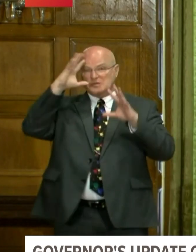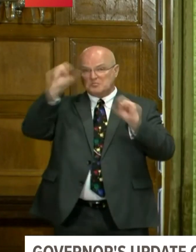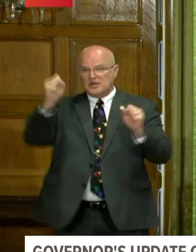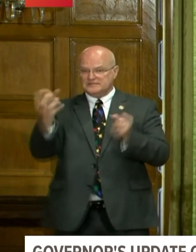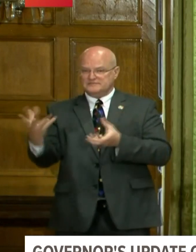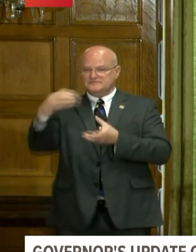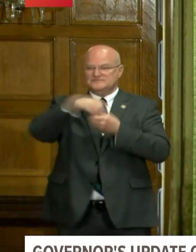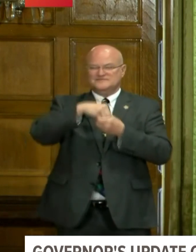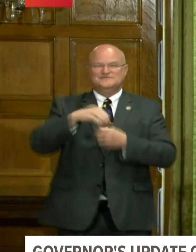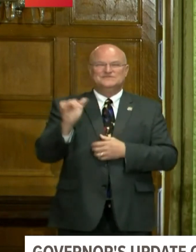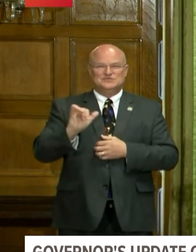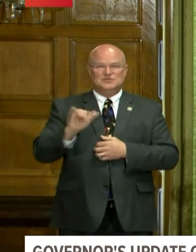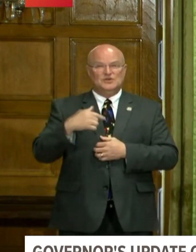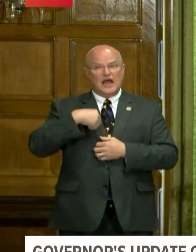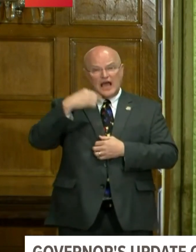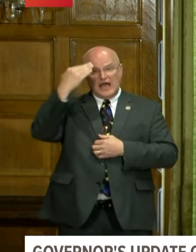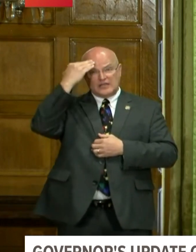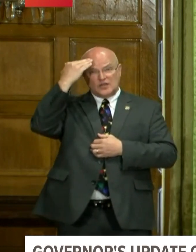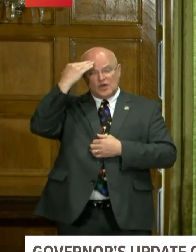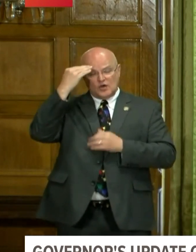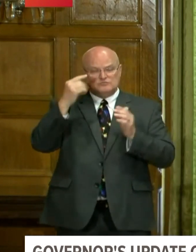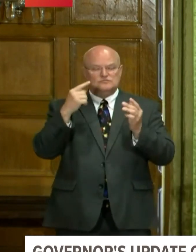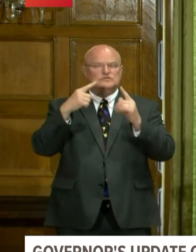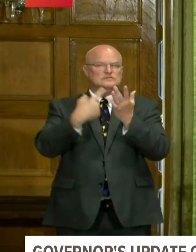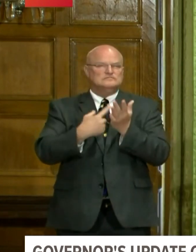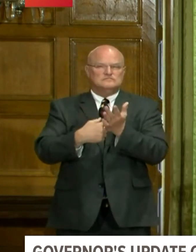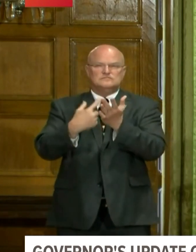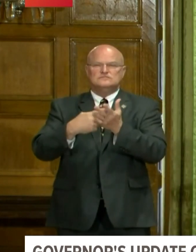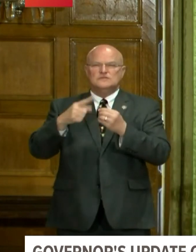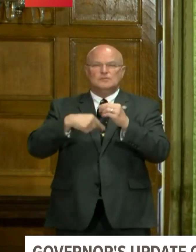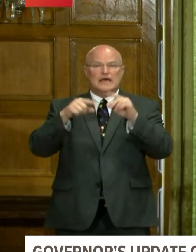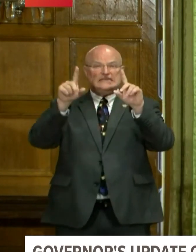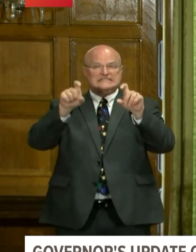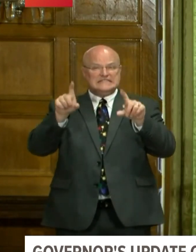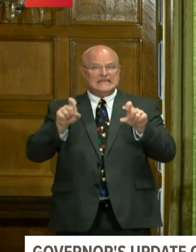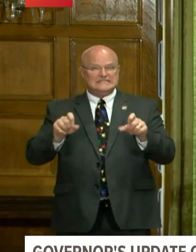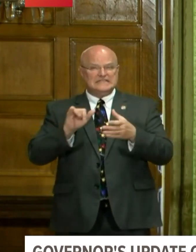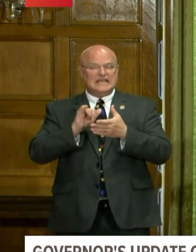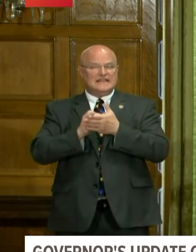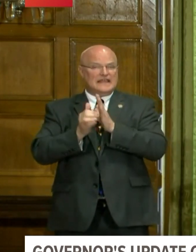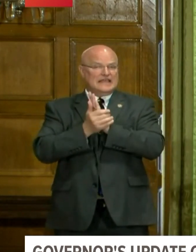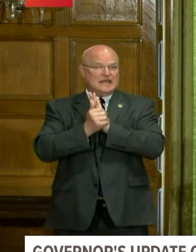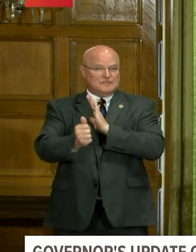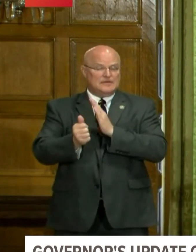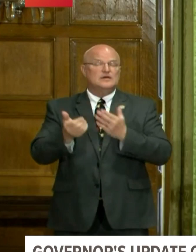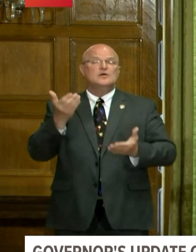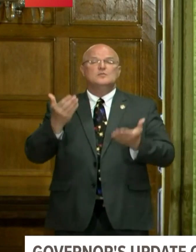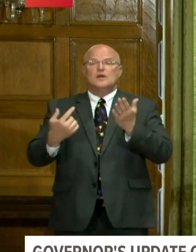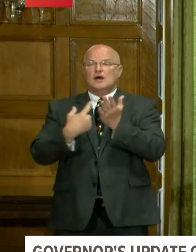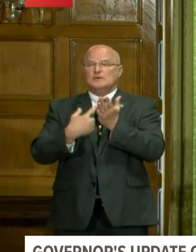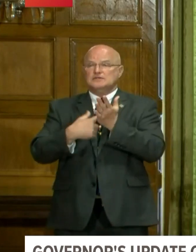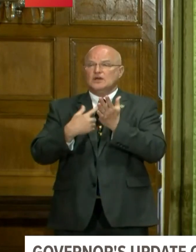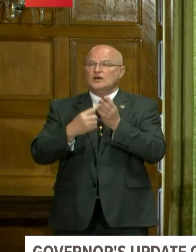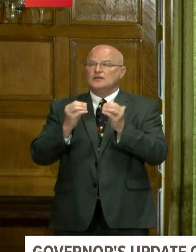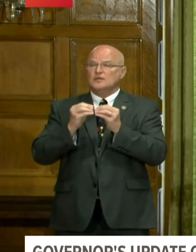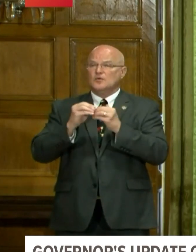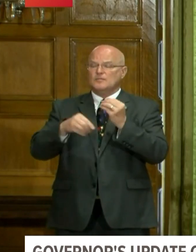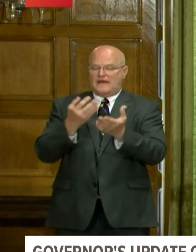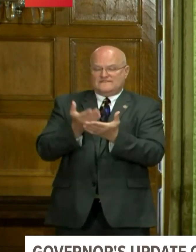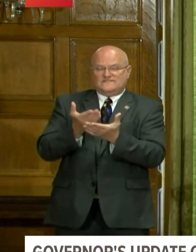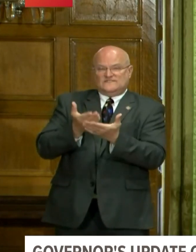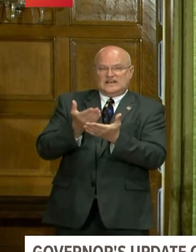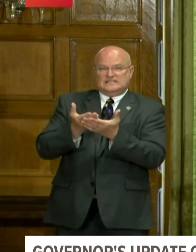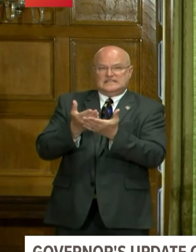as well. I know that we'll be talking about testing, and that capability. We'll probably be talking about